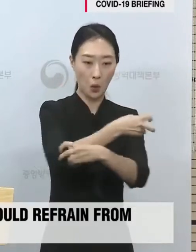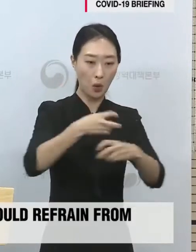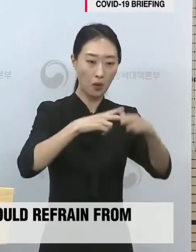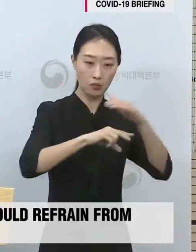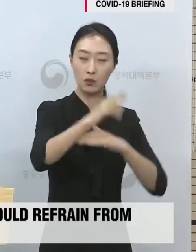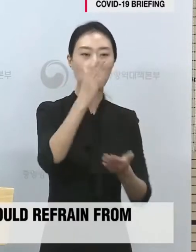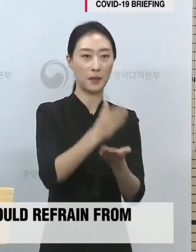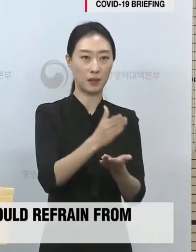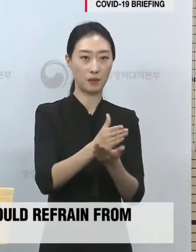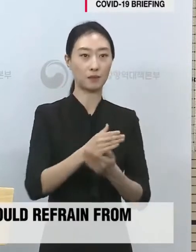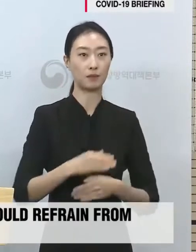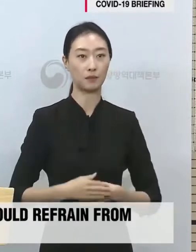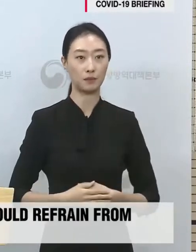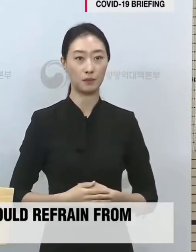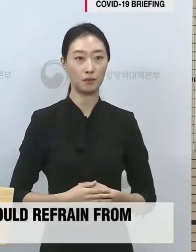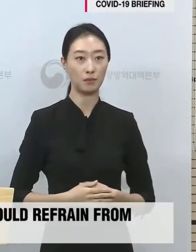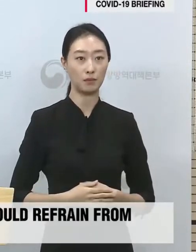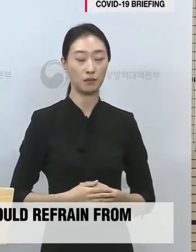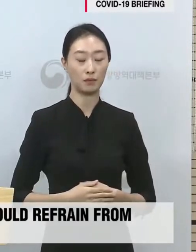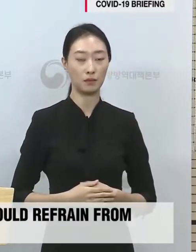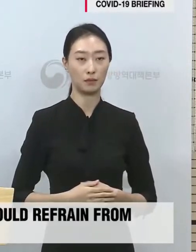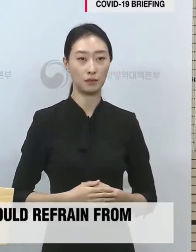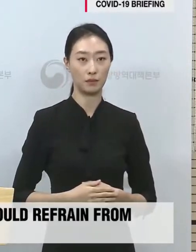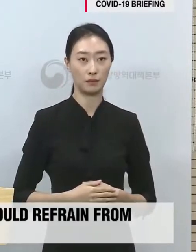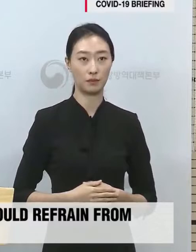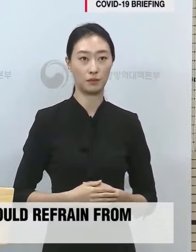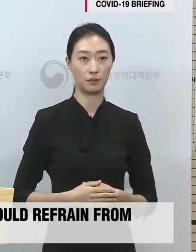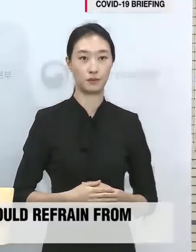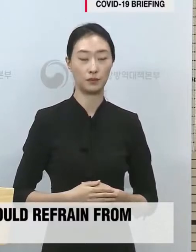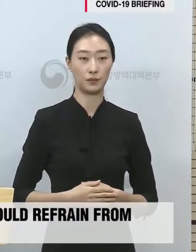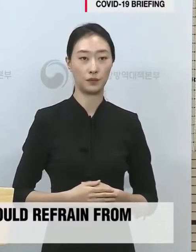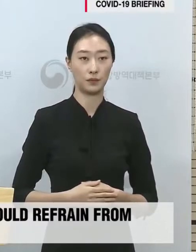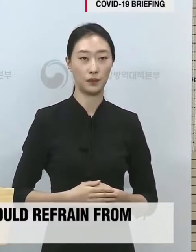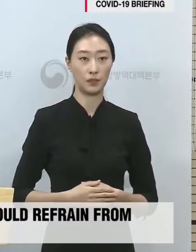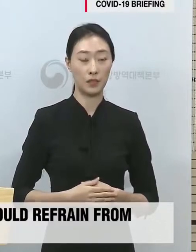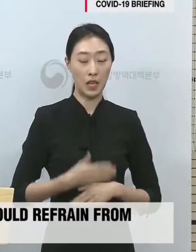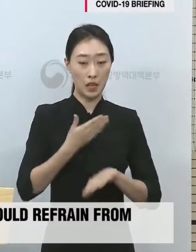and please use your own vehicle.